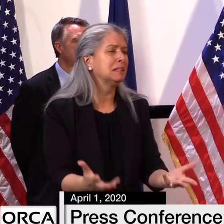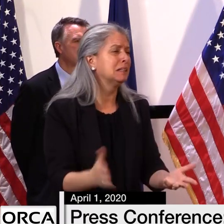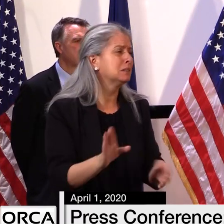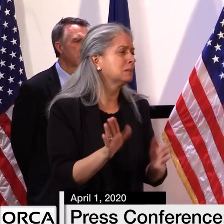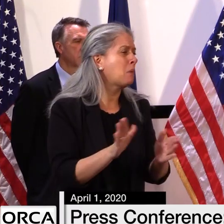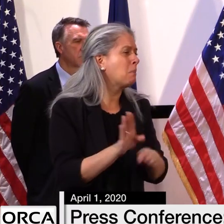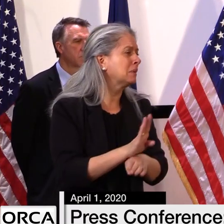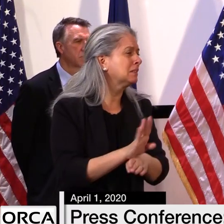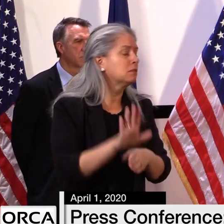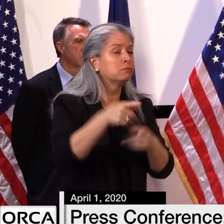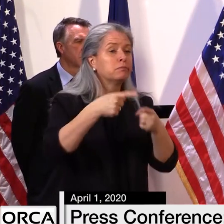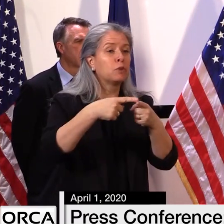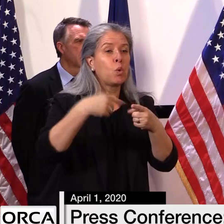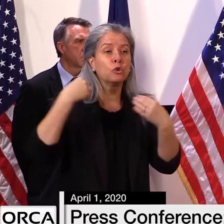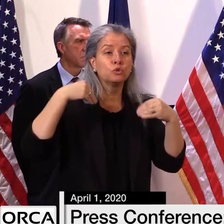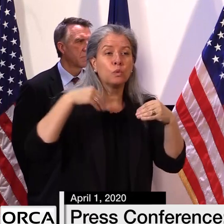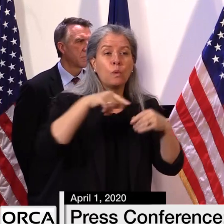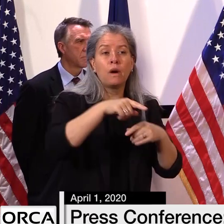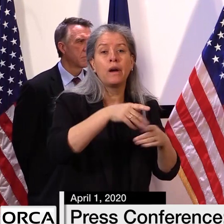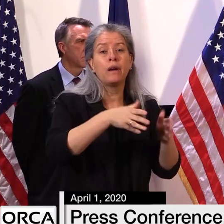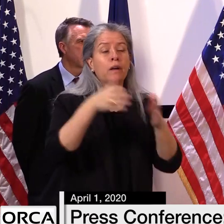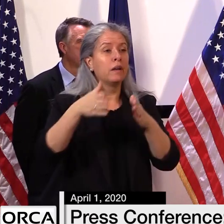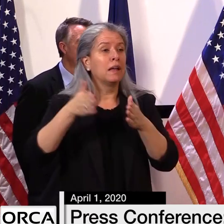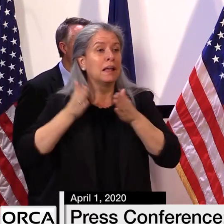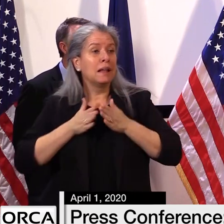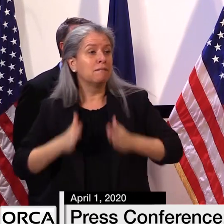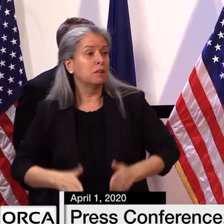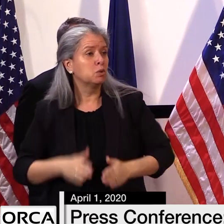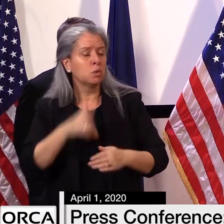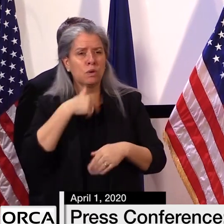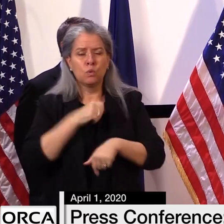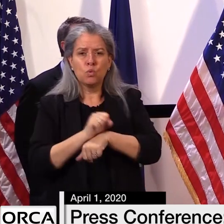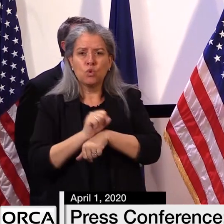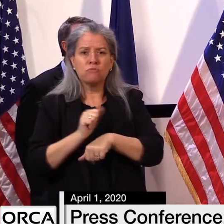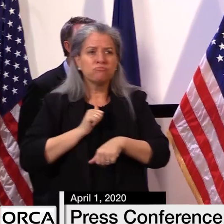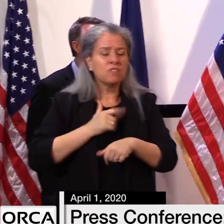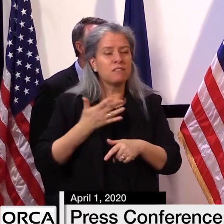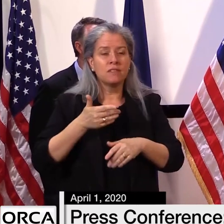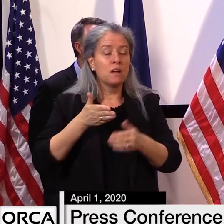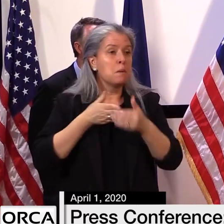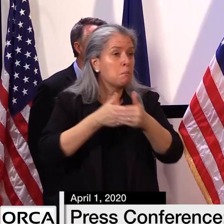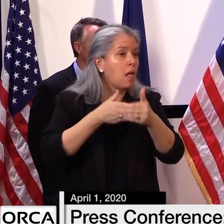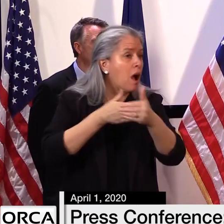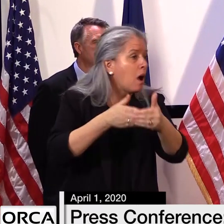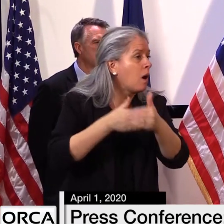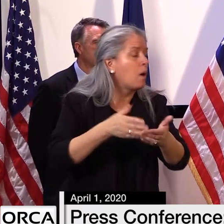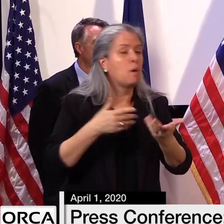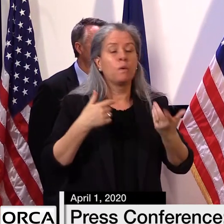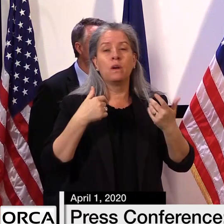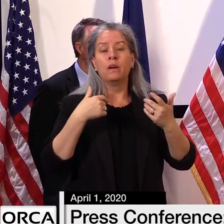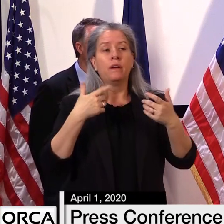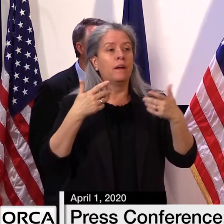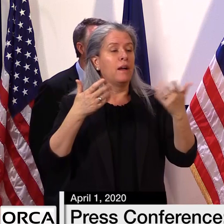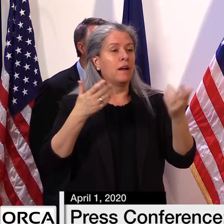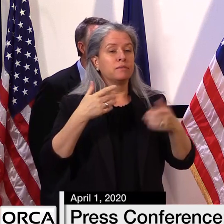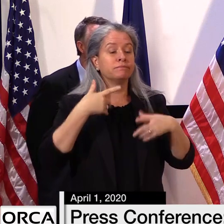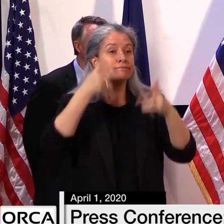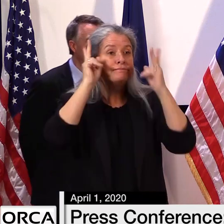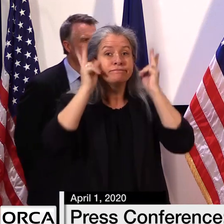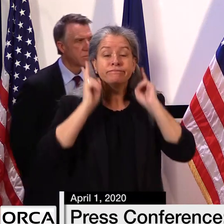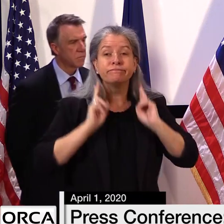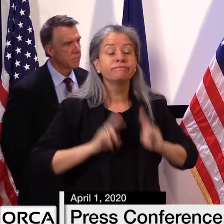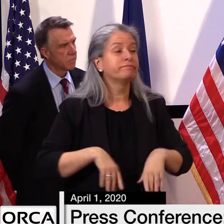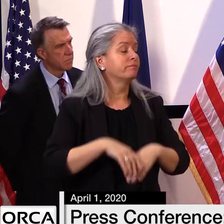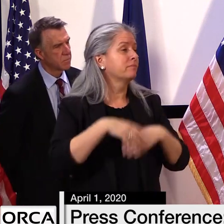from the country store to individuals who are self-employed. They plow driveways. They have a hair